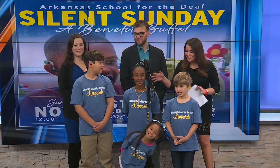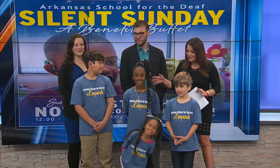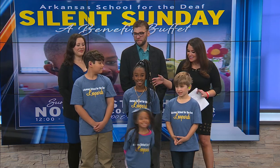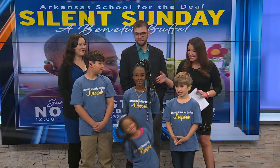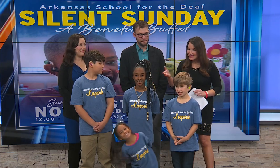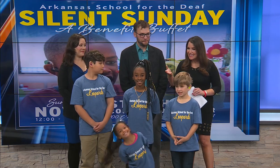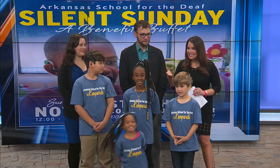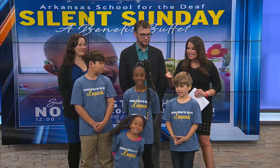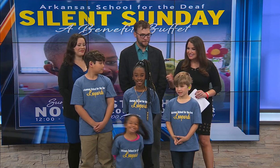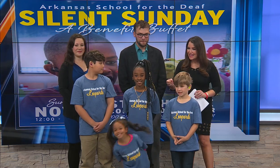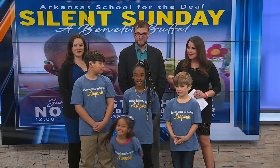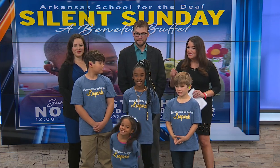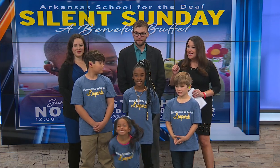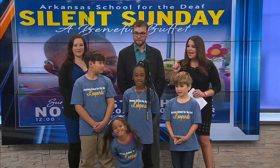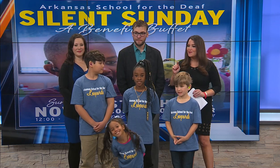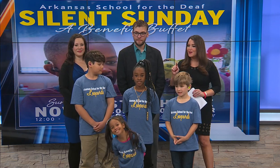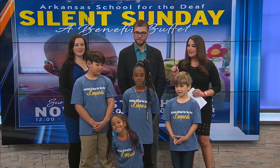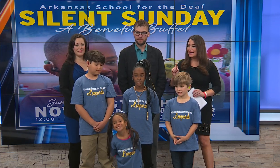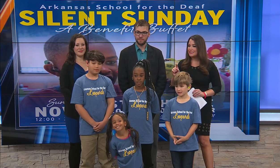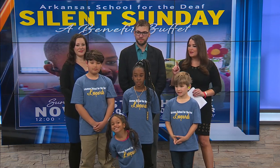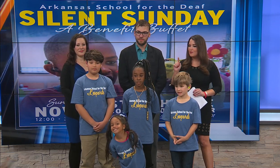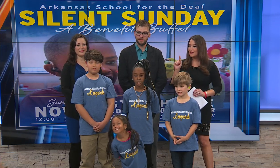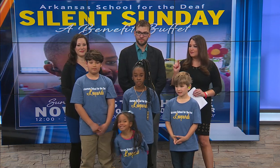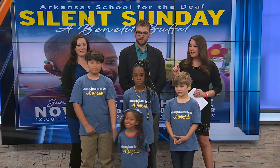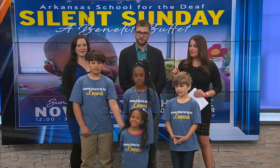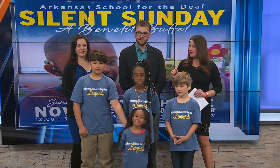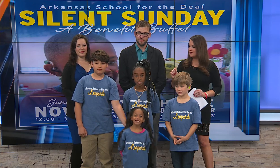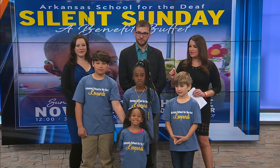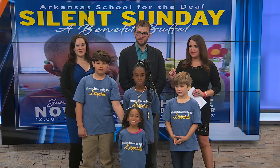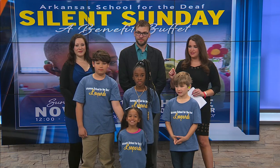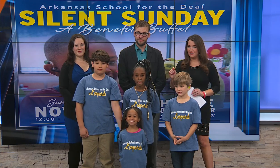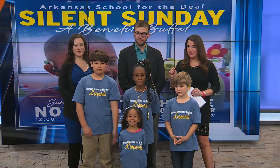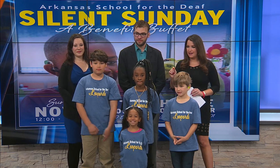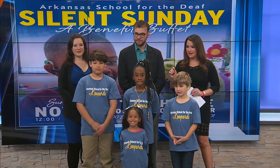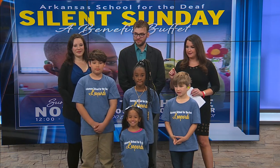So they're going to tell us, Eddie is here to help us, and we're going to ask them what their favorite part of Silent Sunday is.